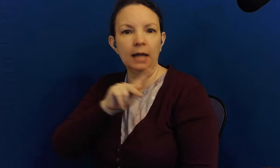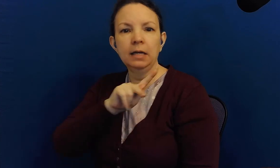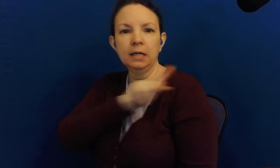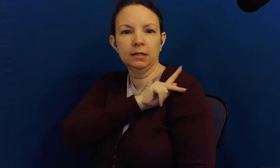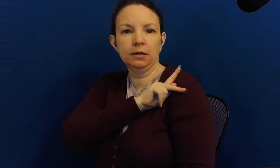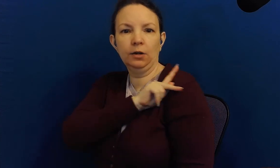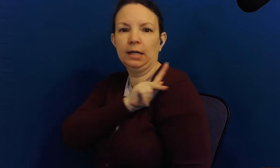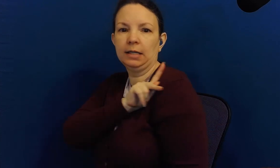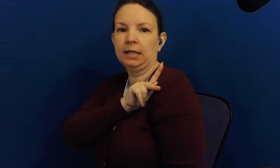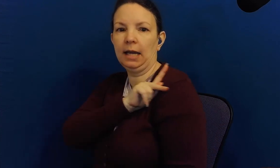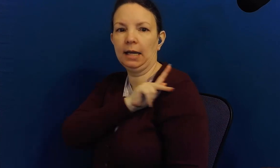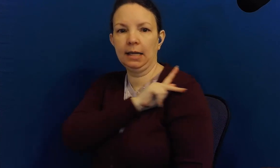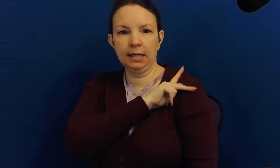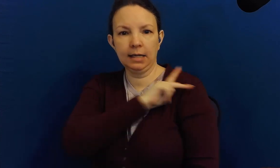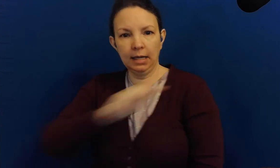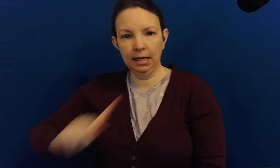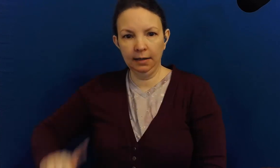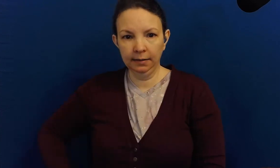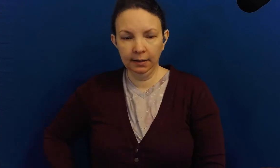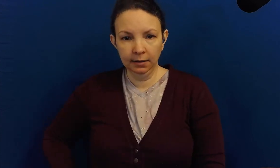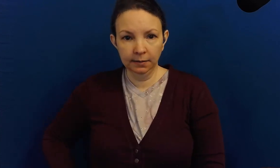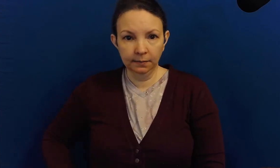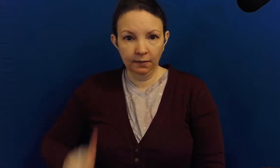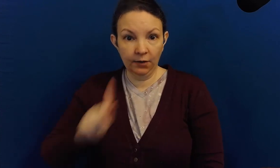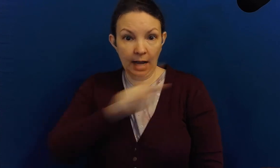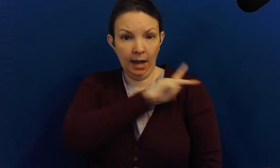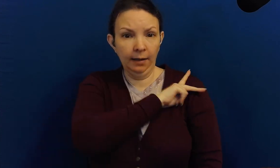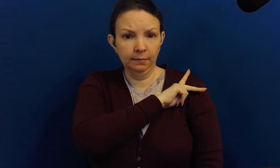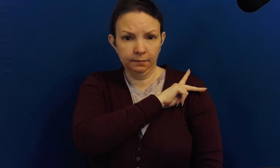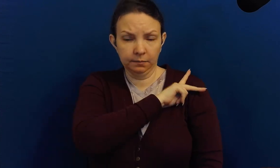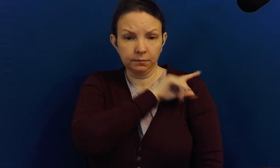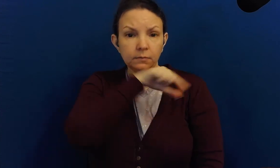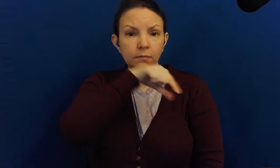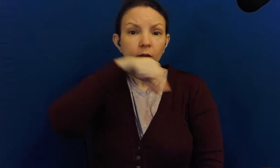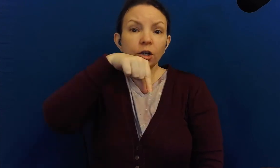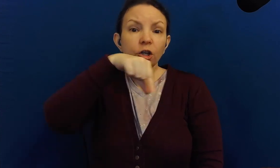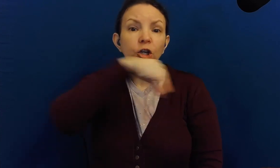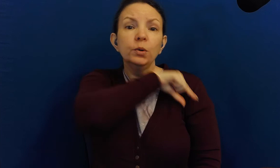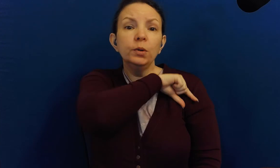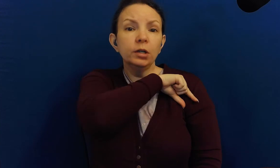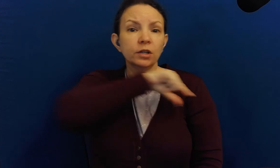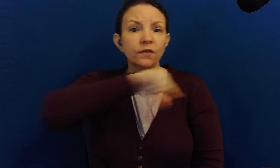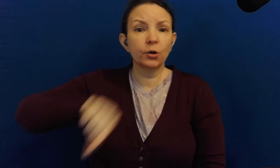So you can say king for K. Q is for queen.